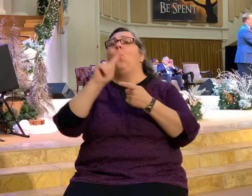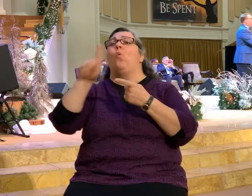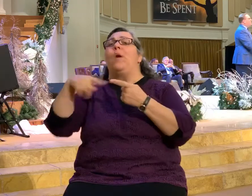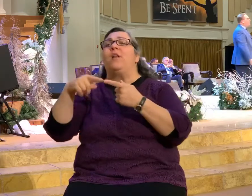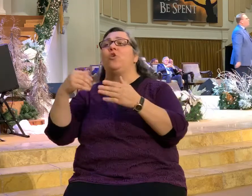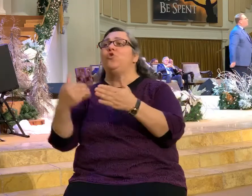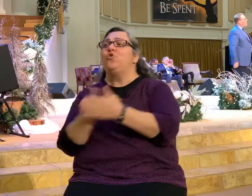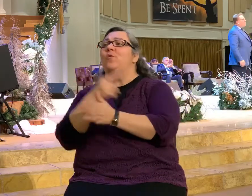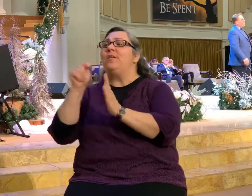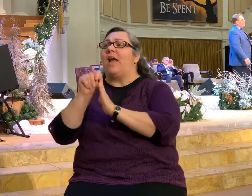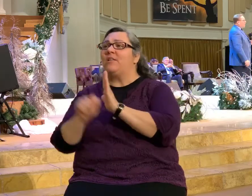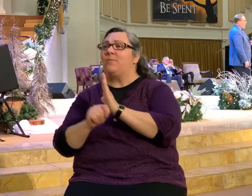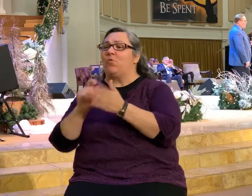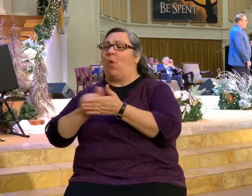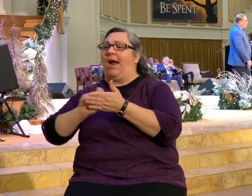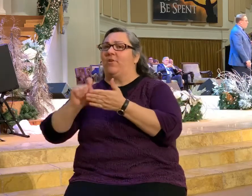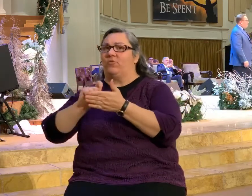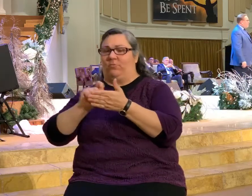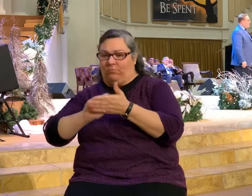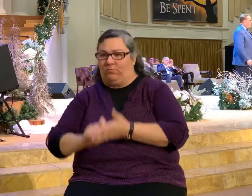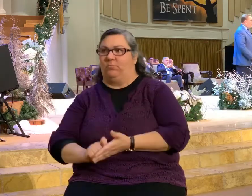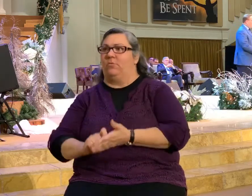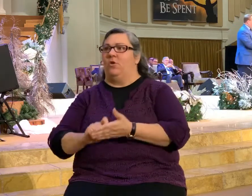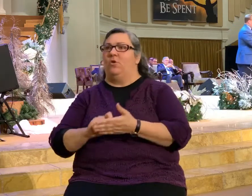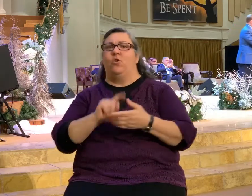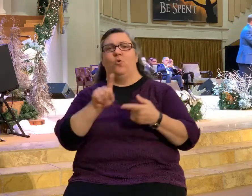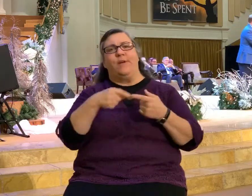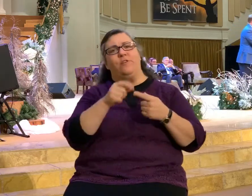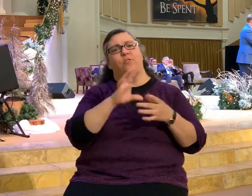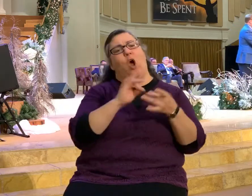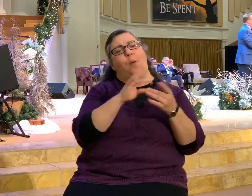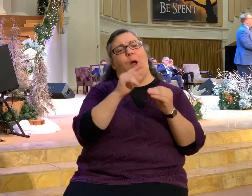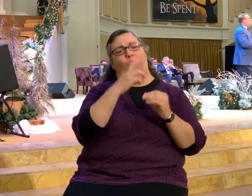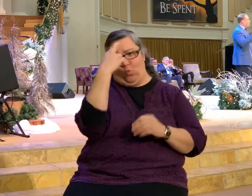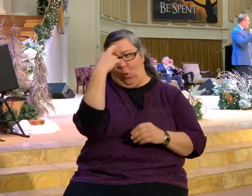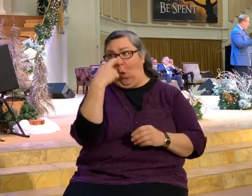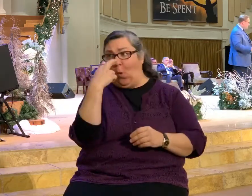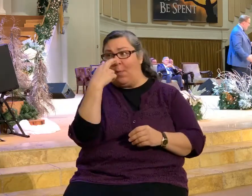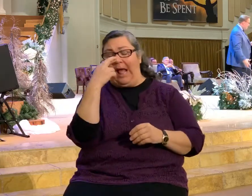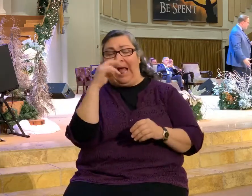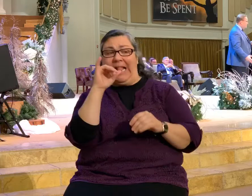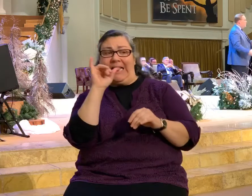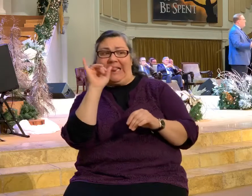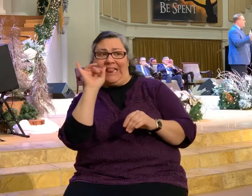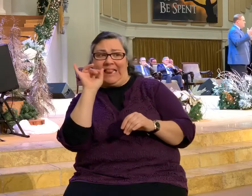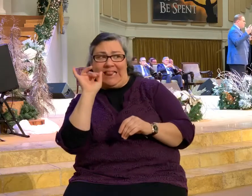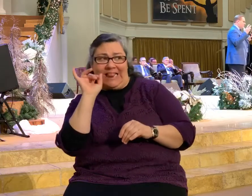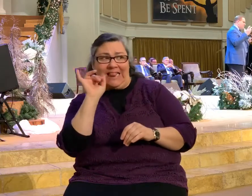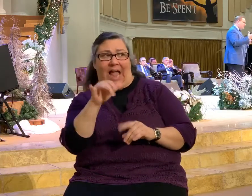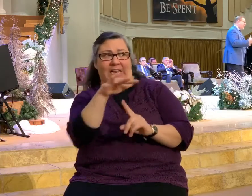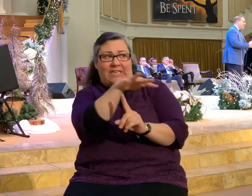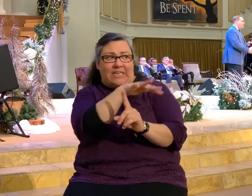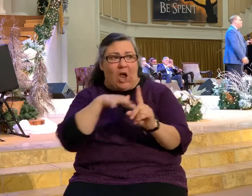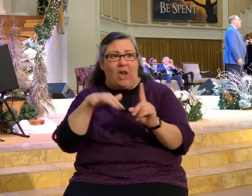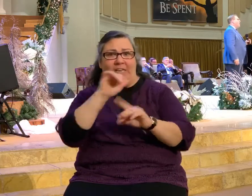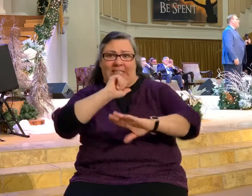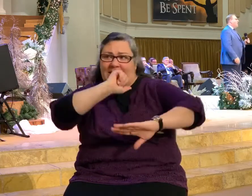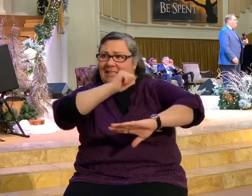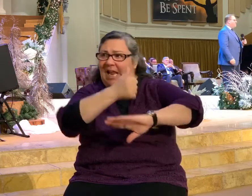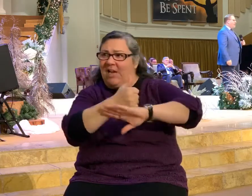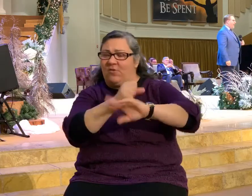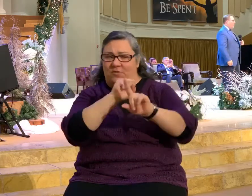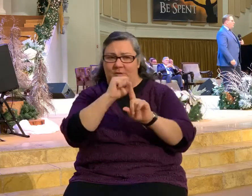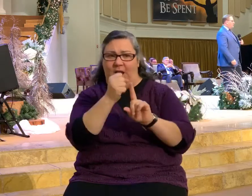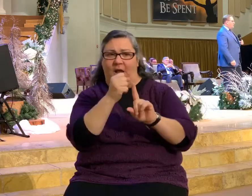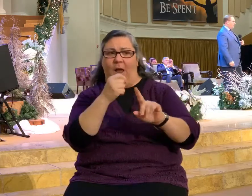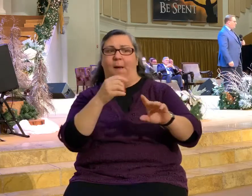Testament writing. So when you talk about Rome and you look at its might, this was the context. This was the setting